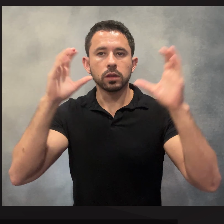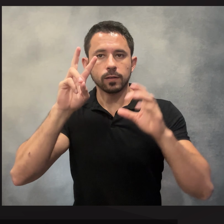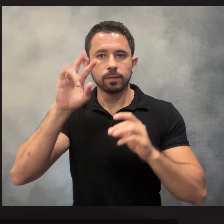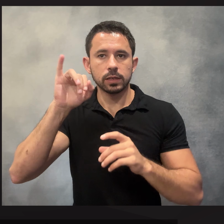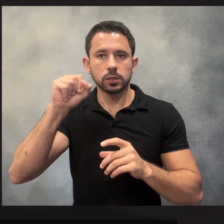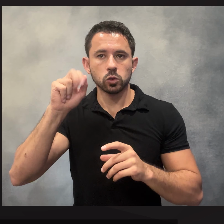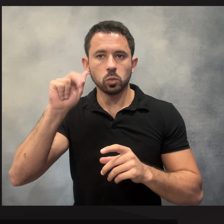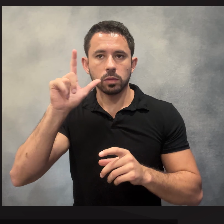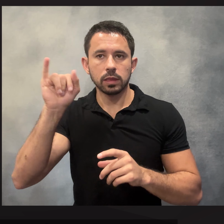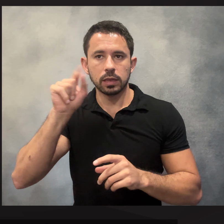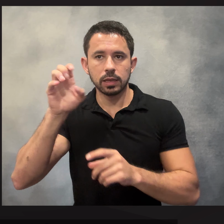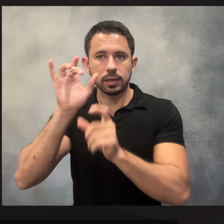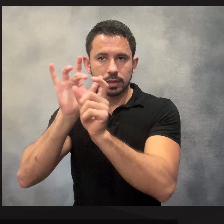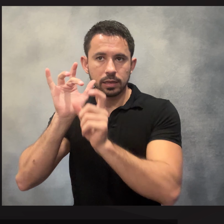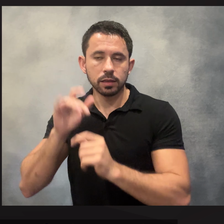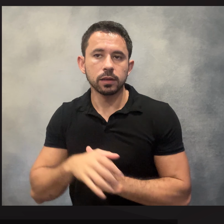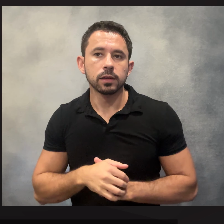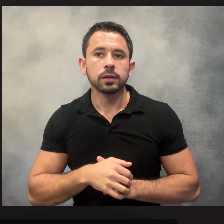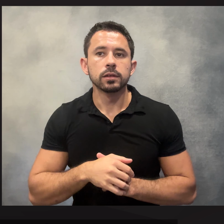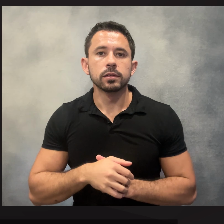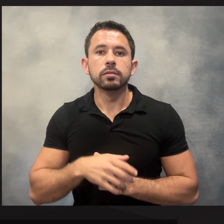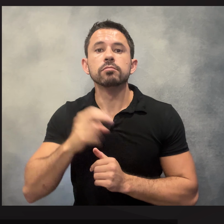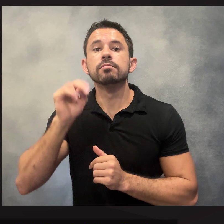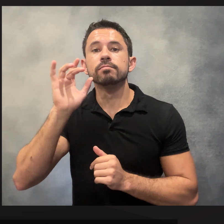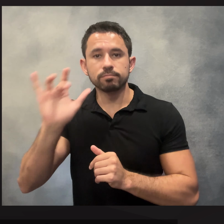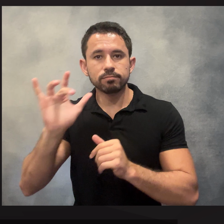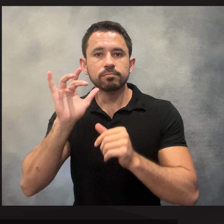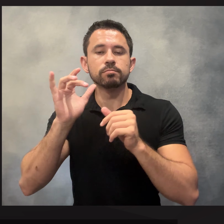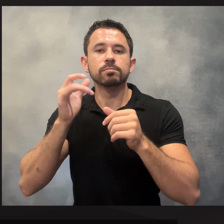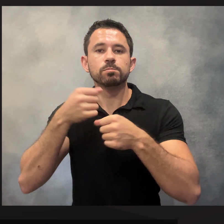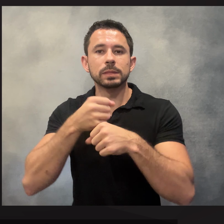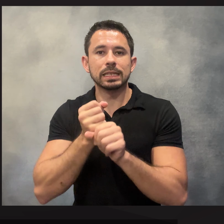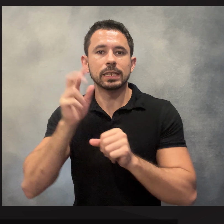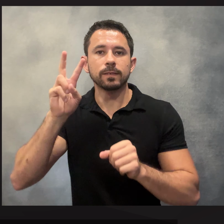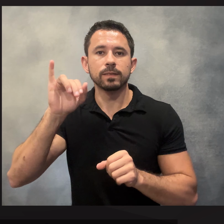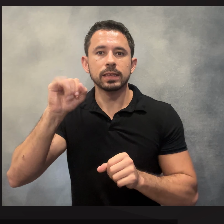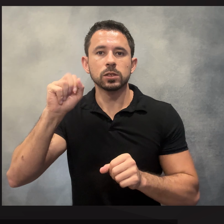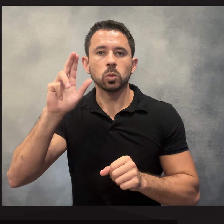then click Create Visualization.